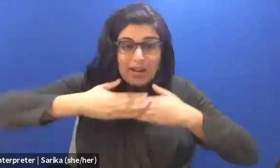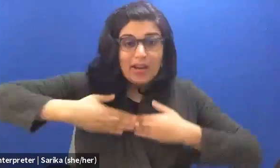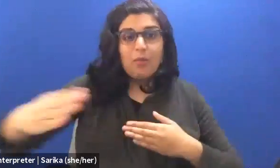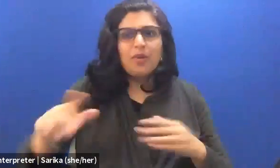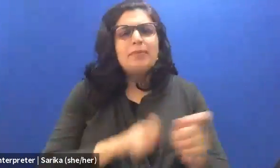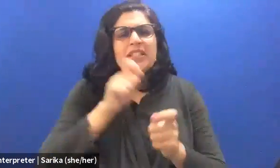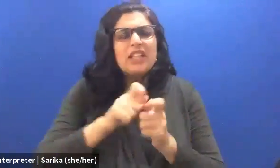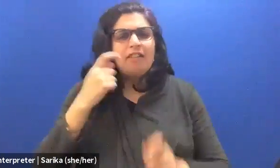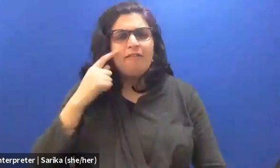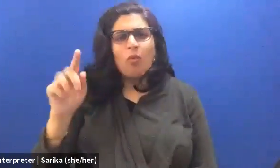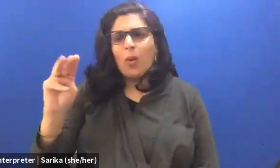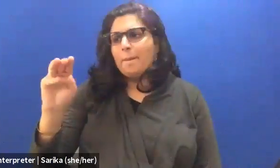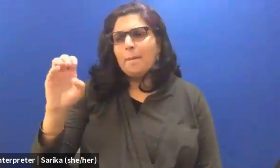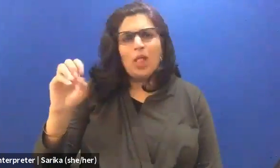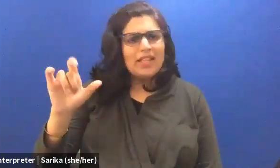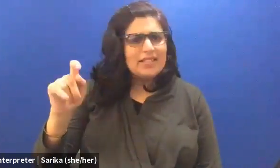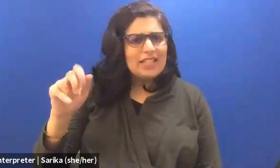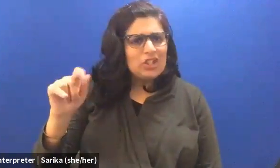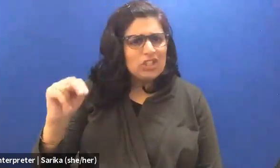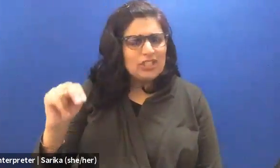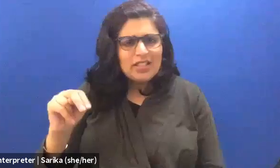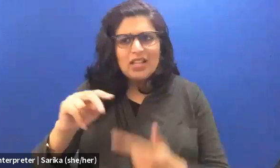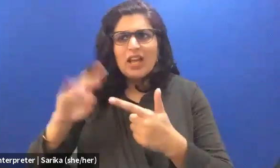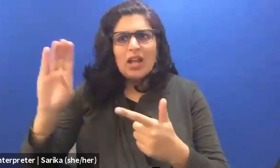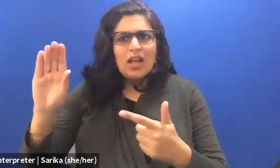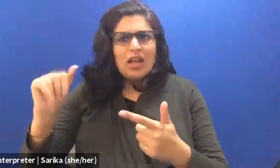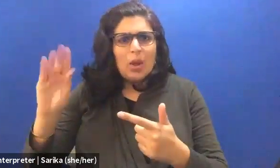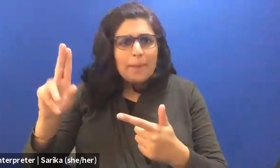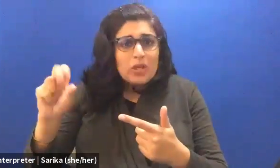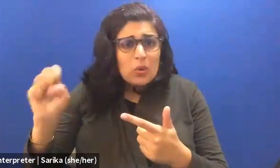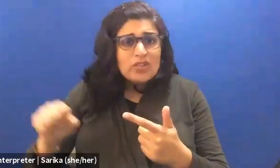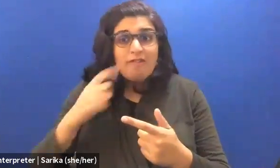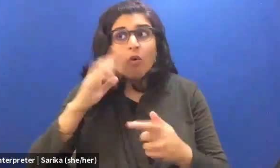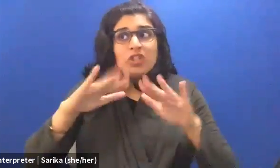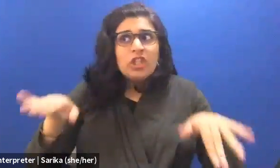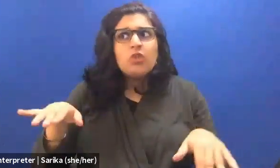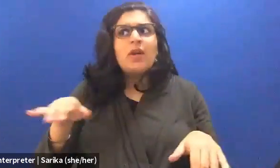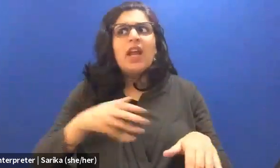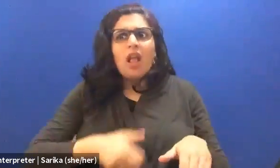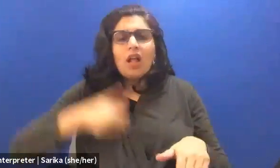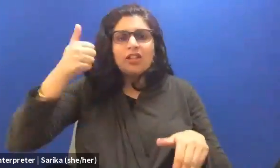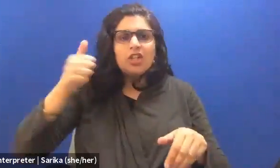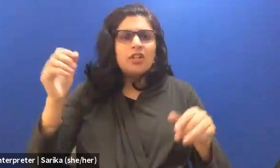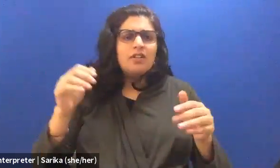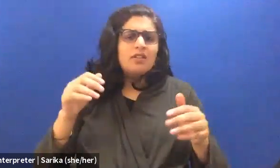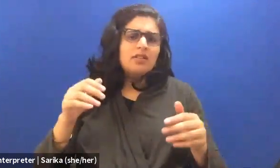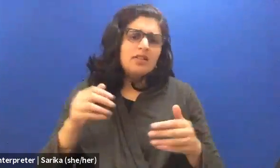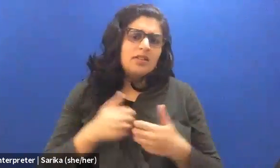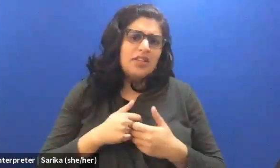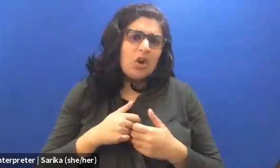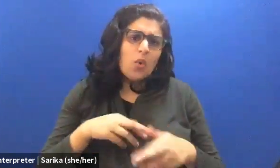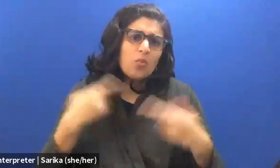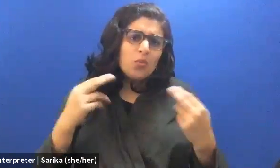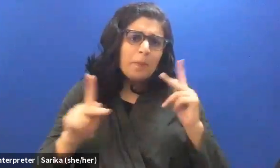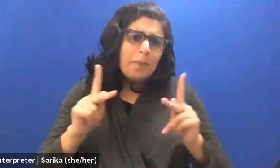or the abuse of children or elders or vulnerable people. People could be a little more likely to